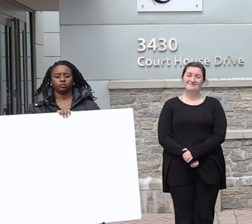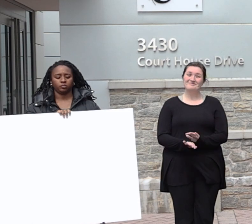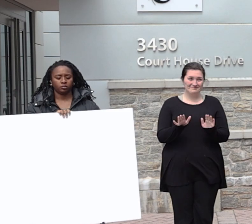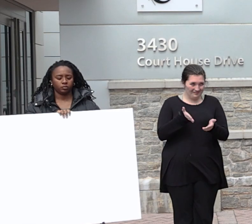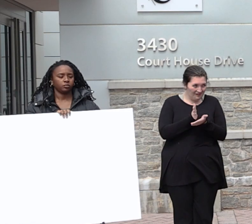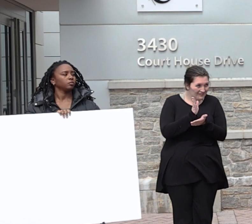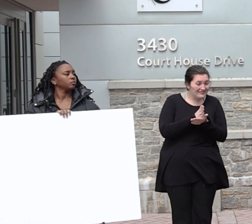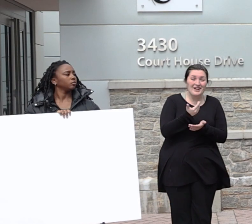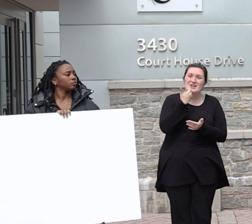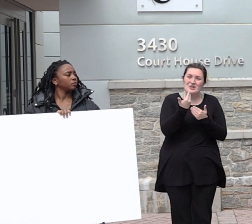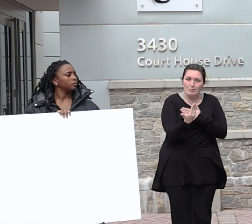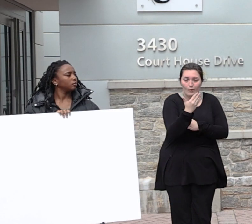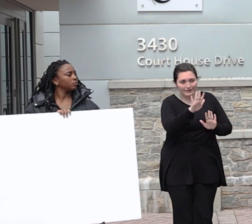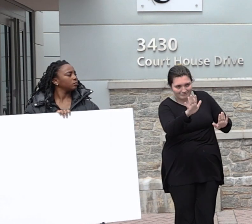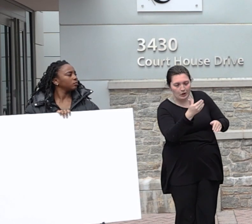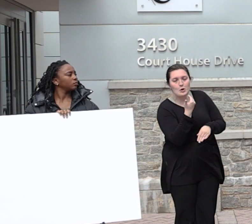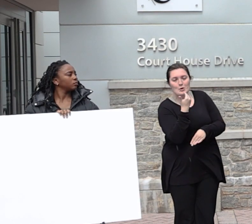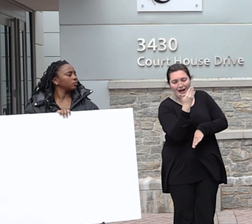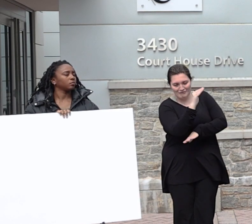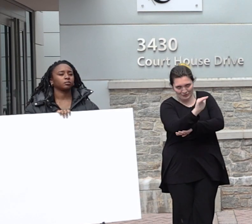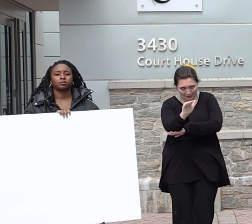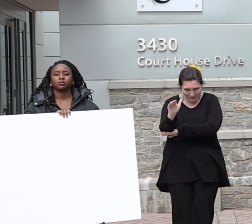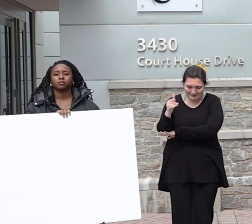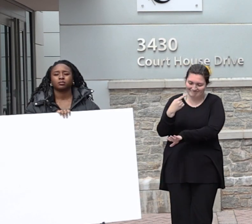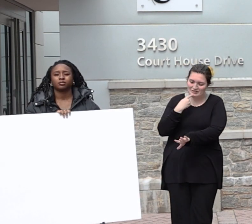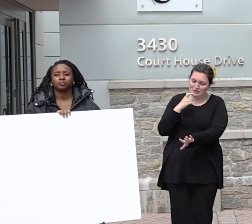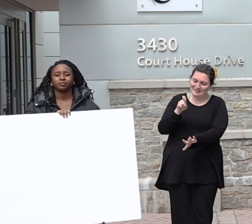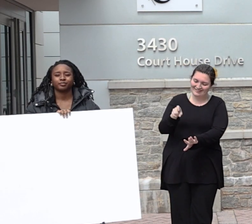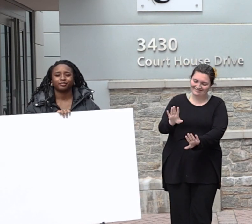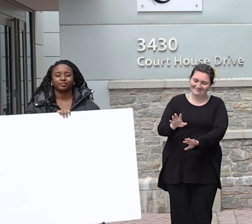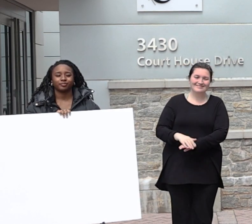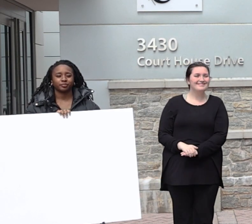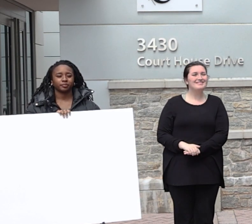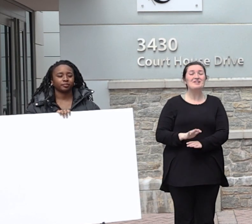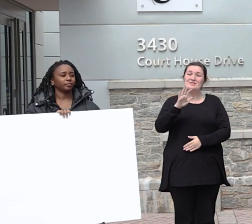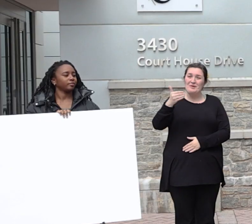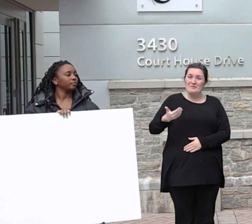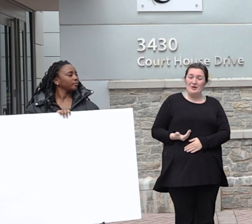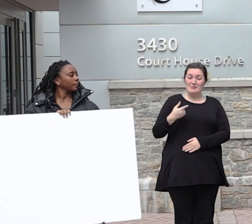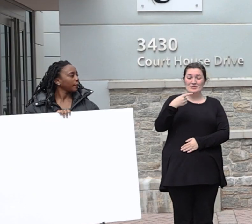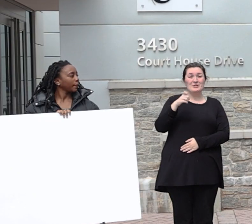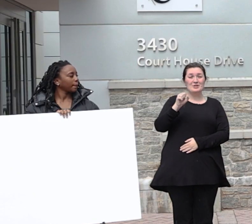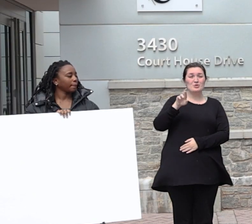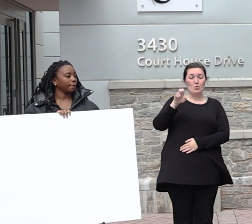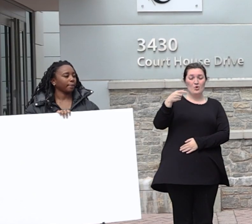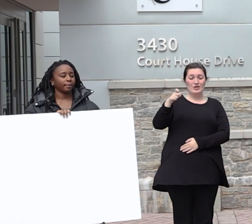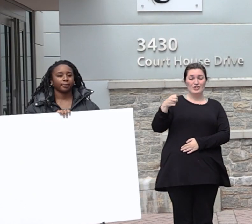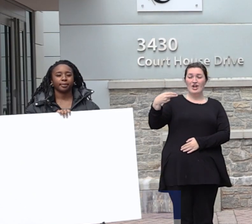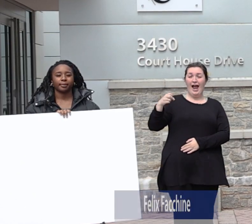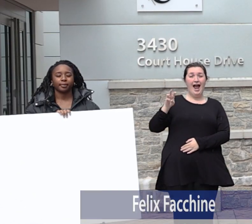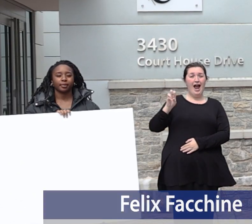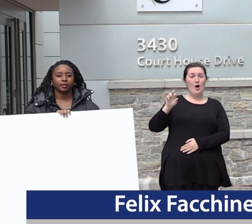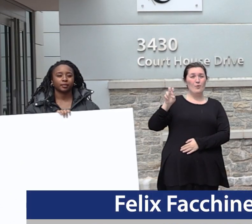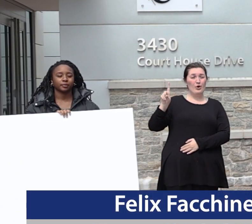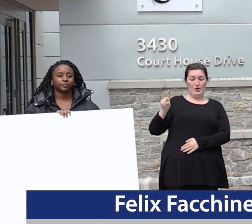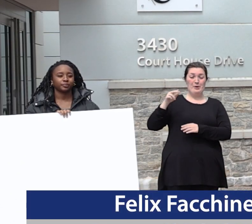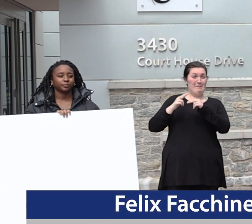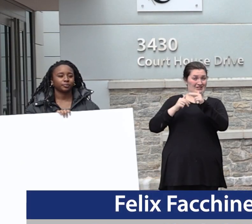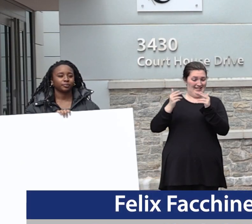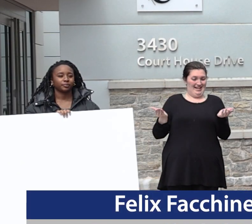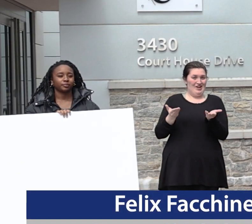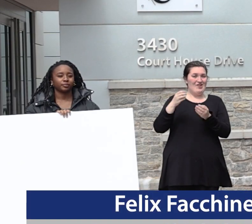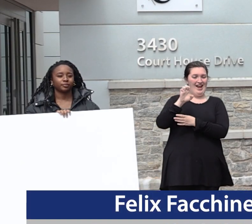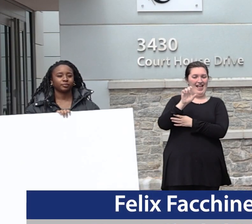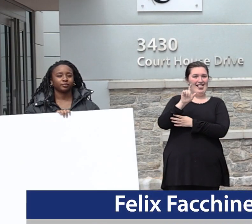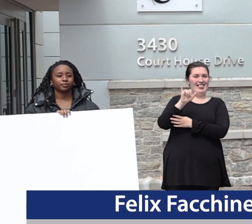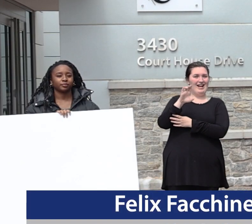All right, good morning, everyone, or good afternoon, I should say. Welcome to the George Howard Building here in Ellicott City. My name is Felix Fasheen, and I